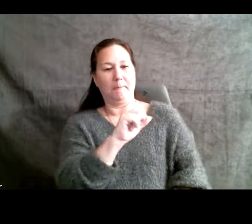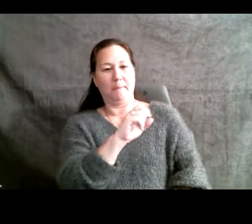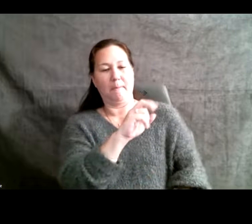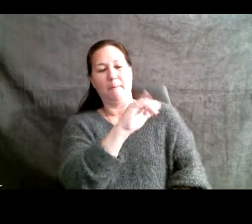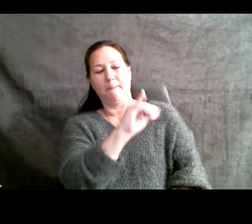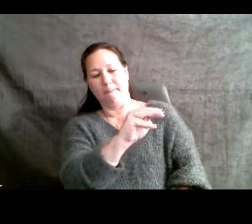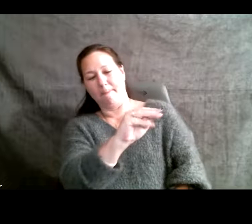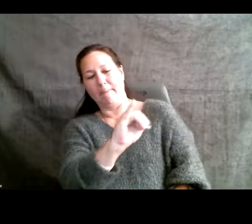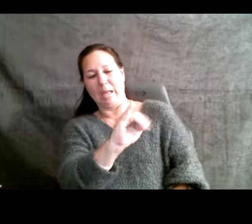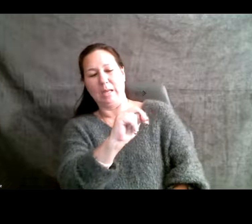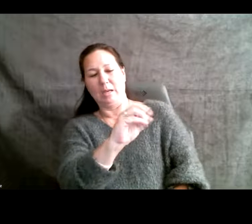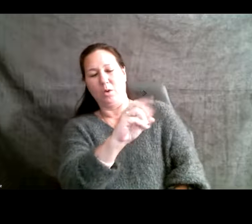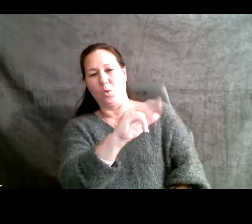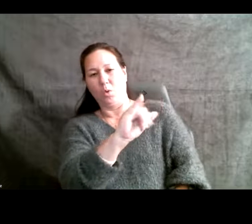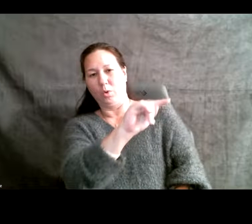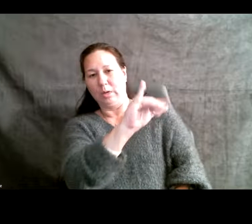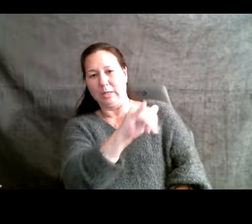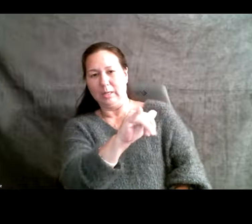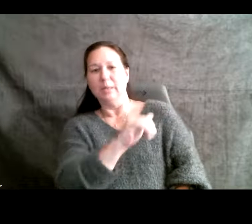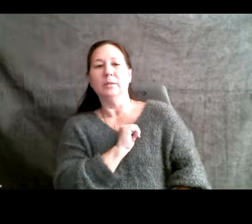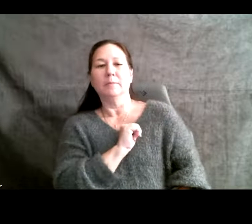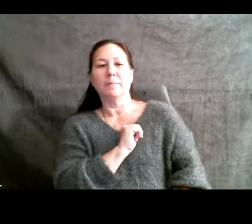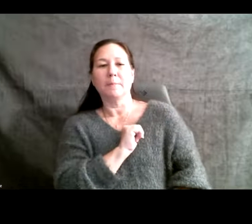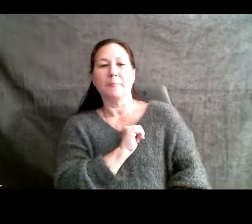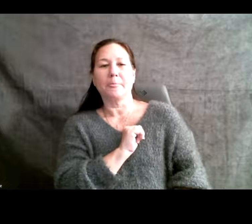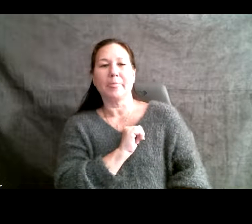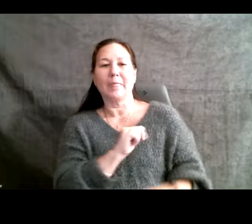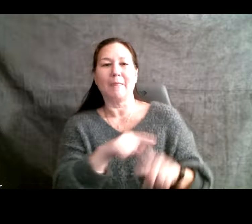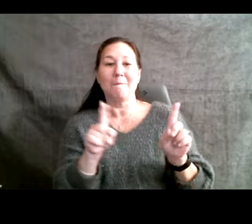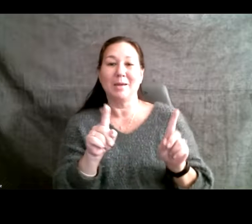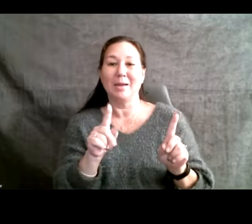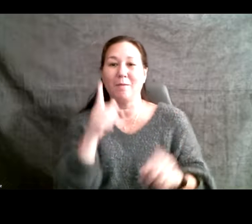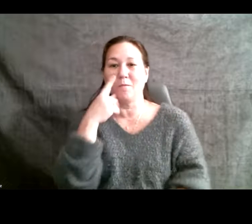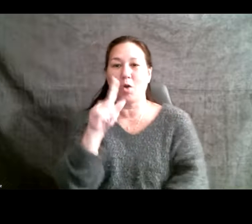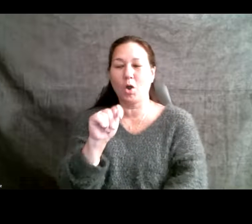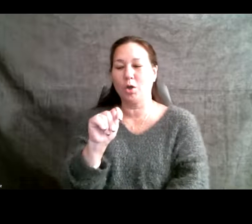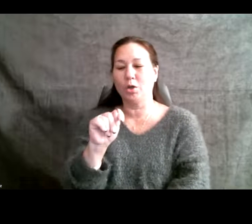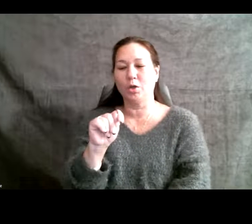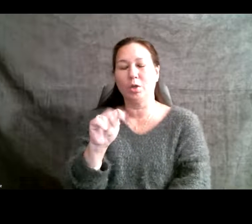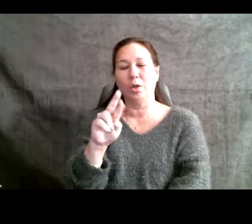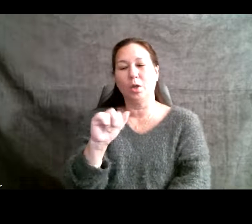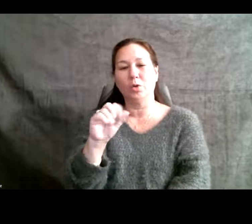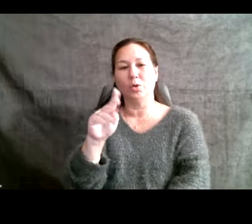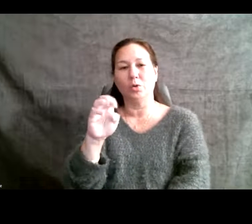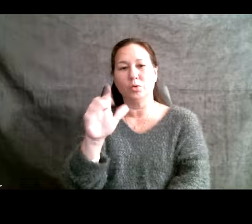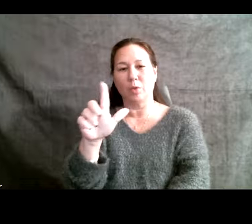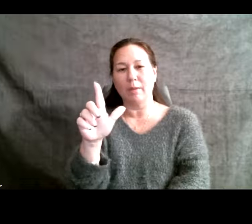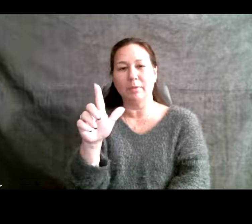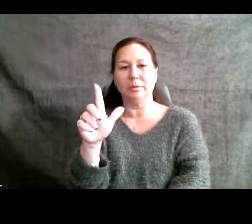tribal areas, I mean, there are maps galore to do that, or to help with that at